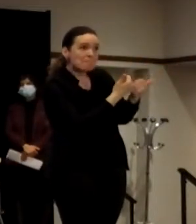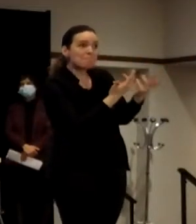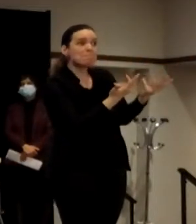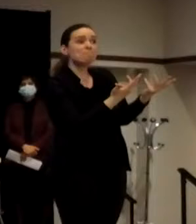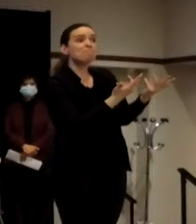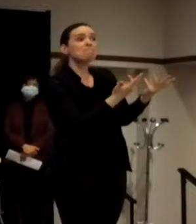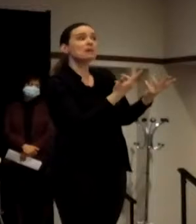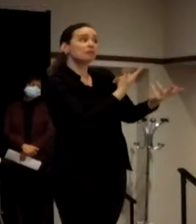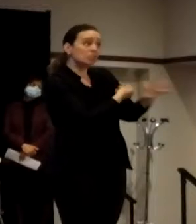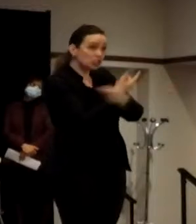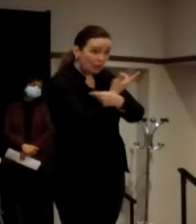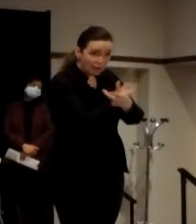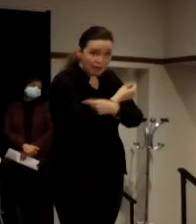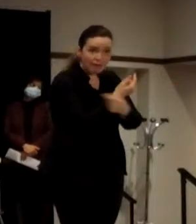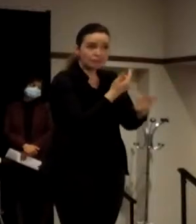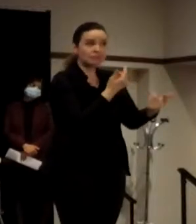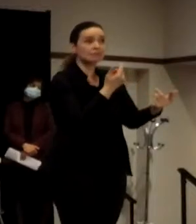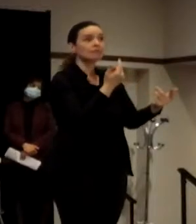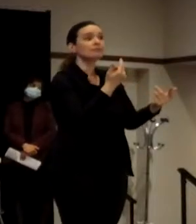community.